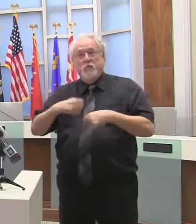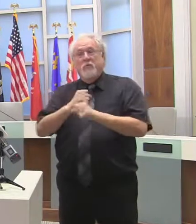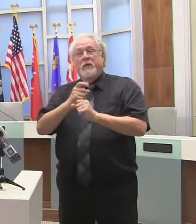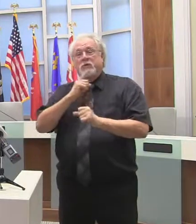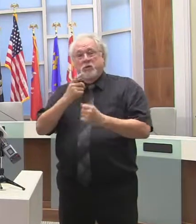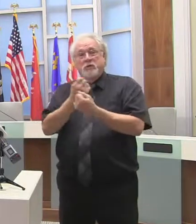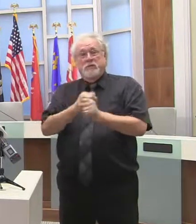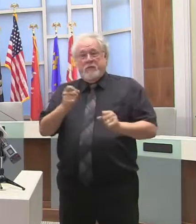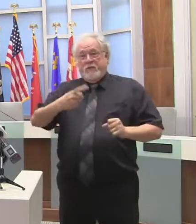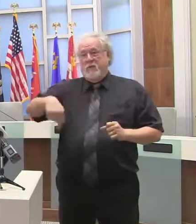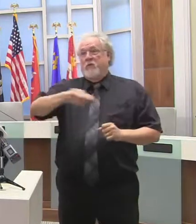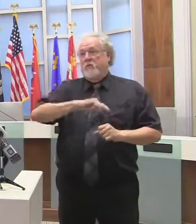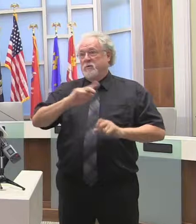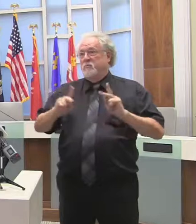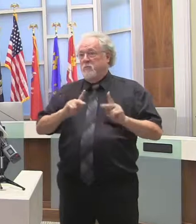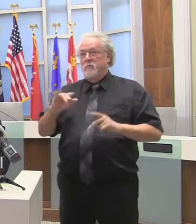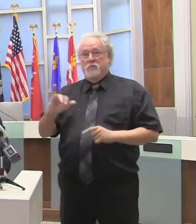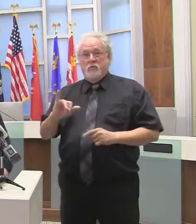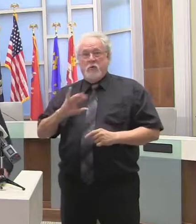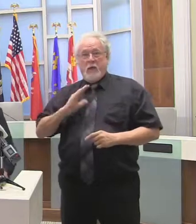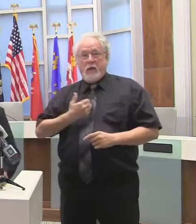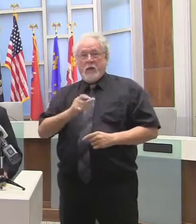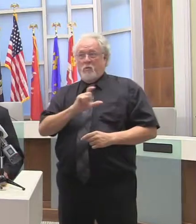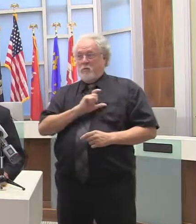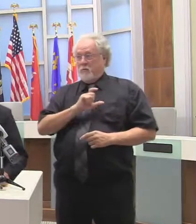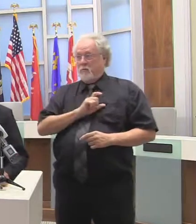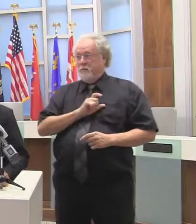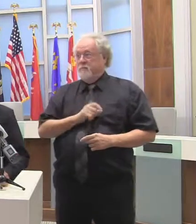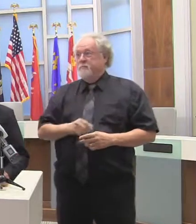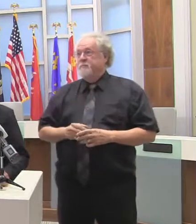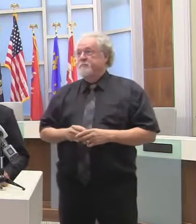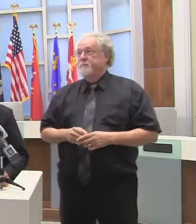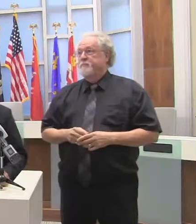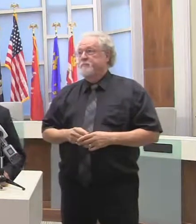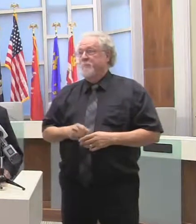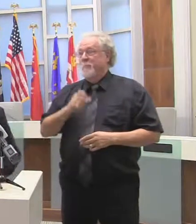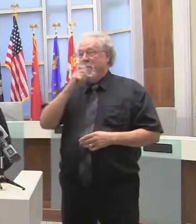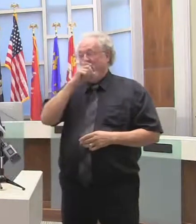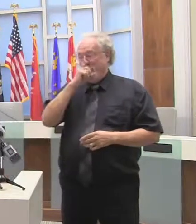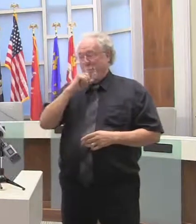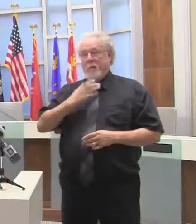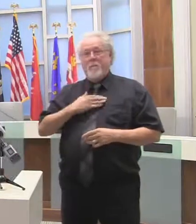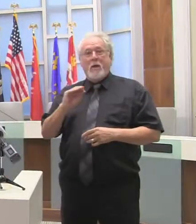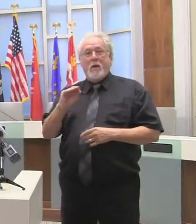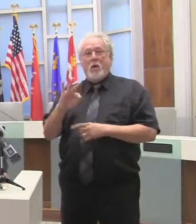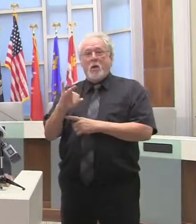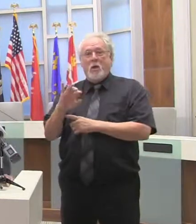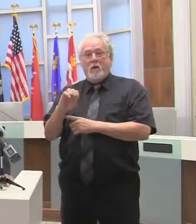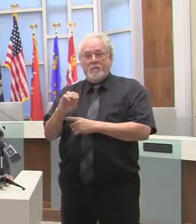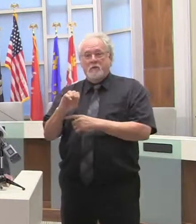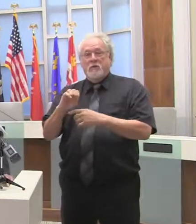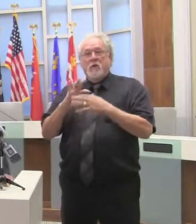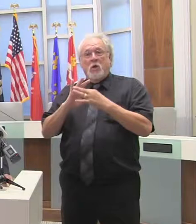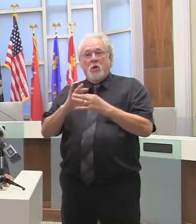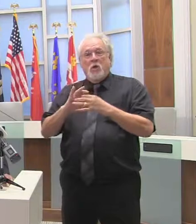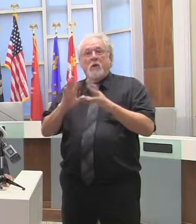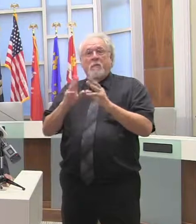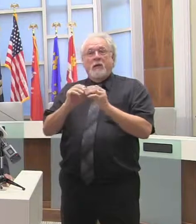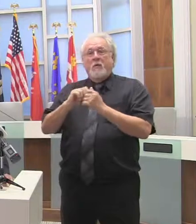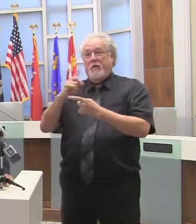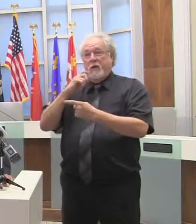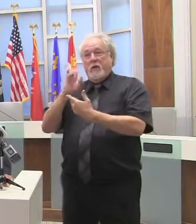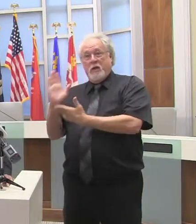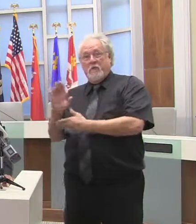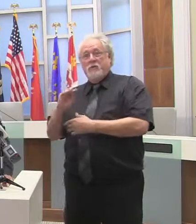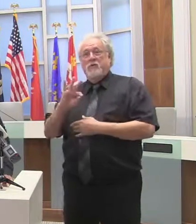safety of those citizens as well as our law enforcement officers. My office has been coordinated and meeting with the